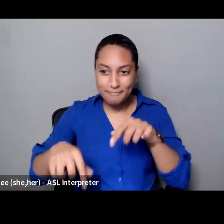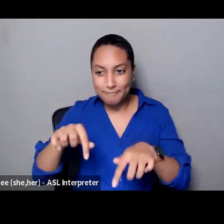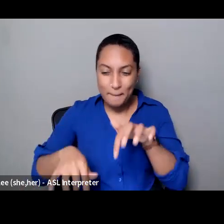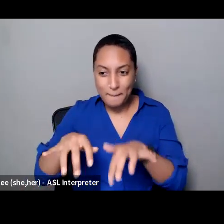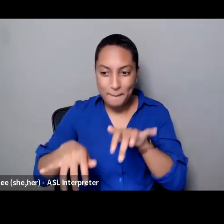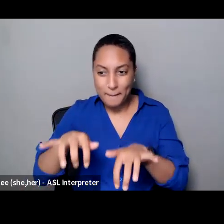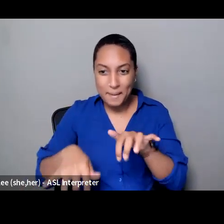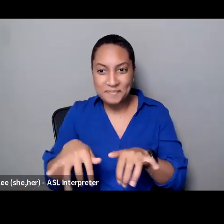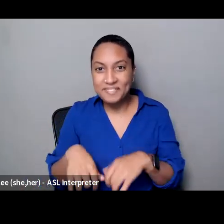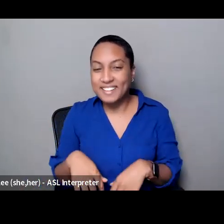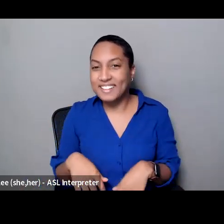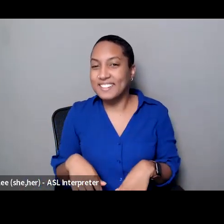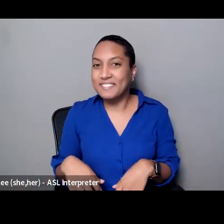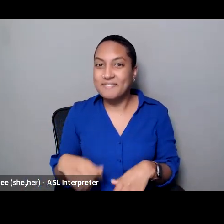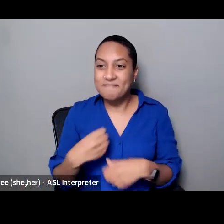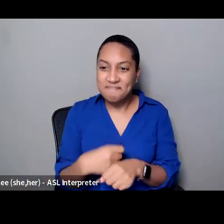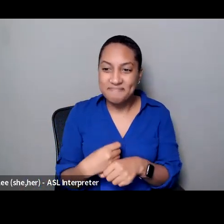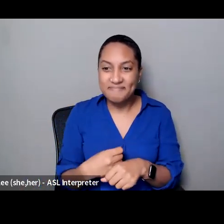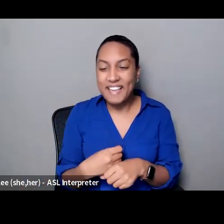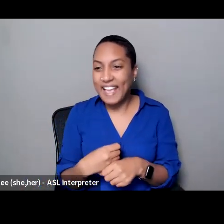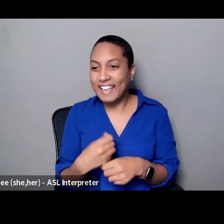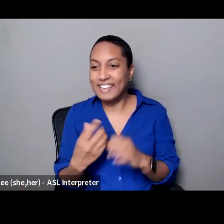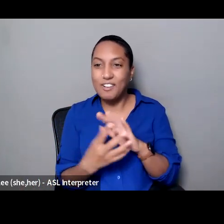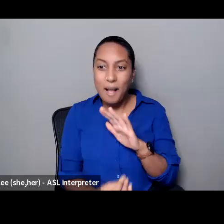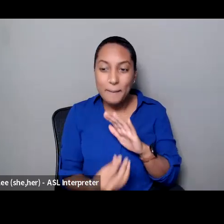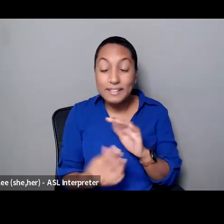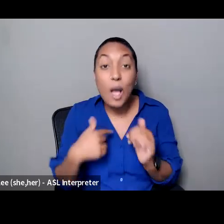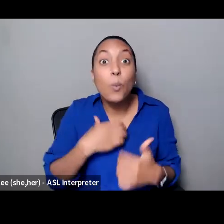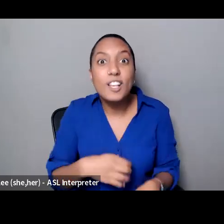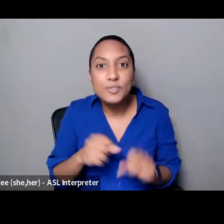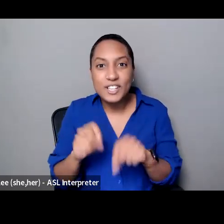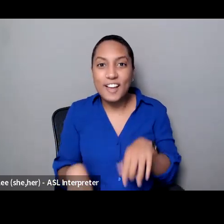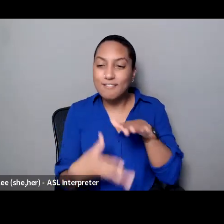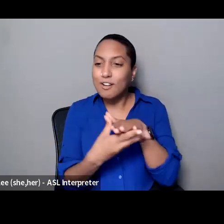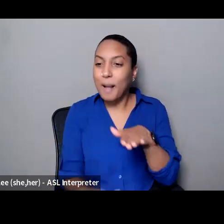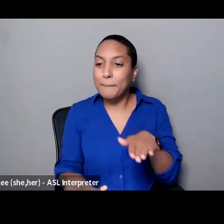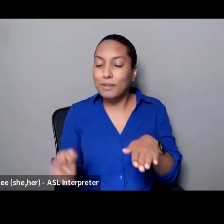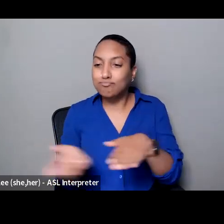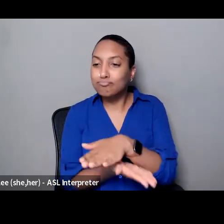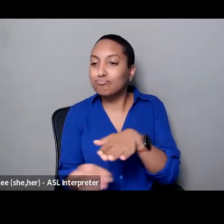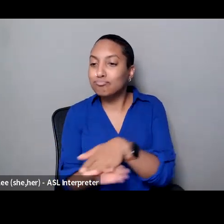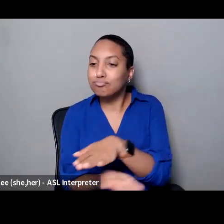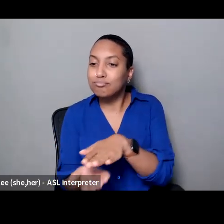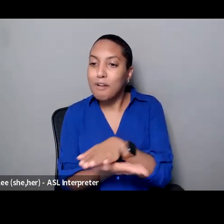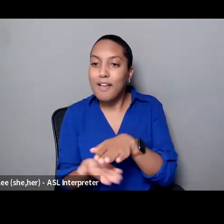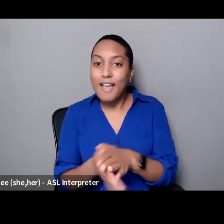carbon copies that we could take home, because that would have been a really interesting historical conversation around